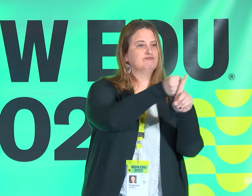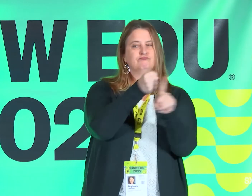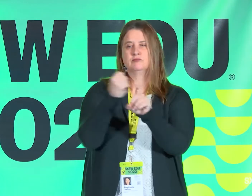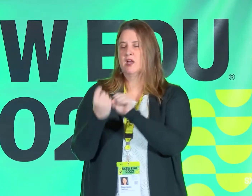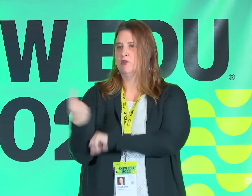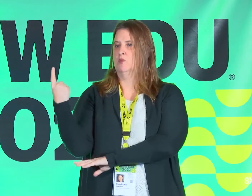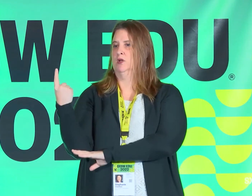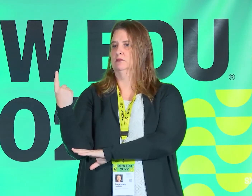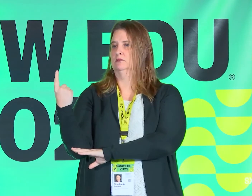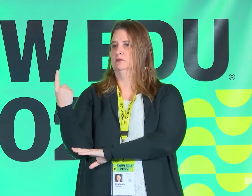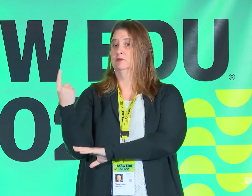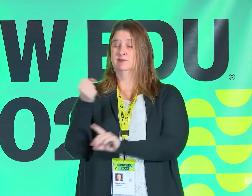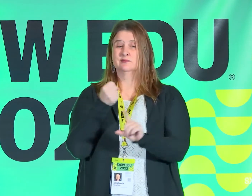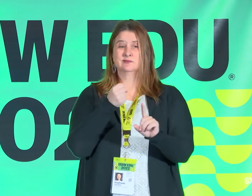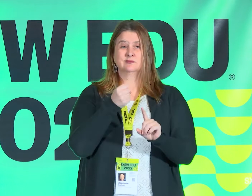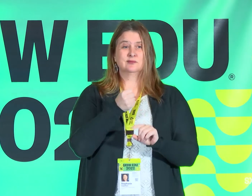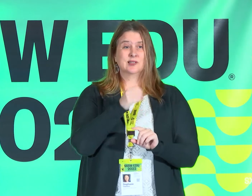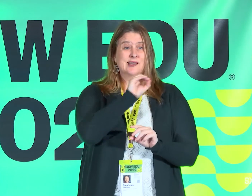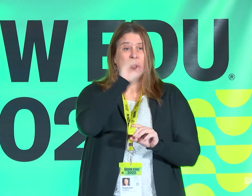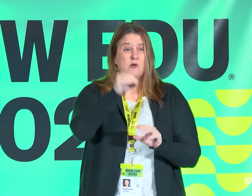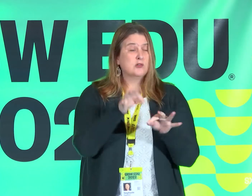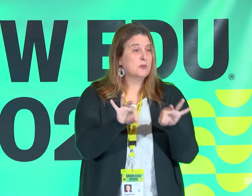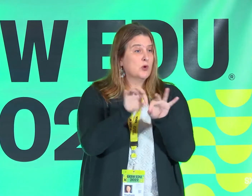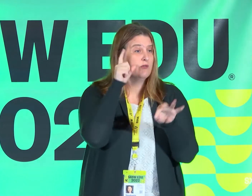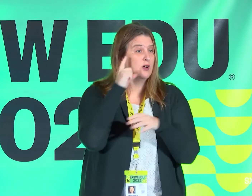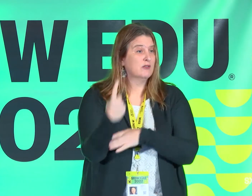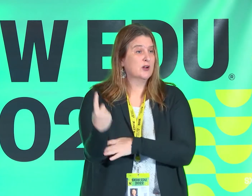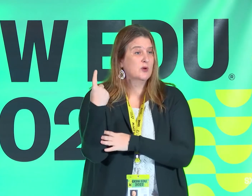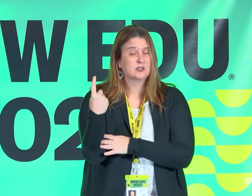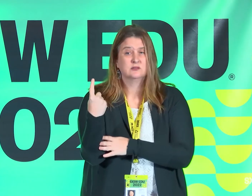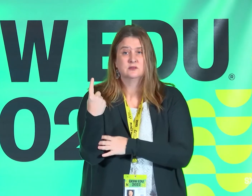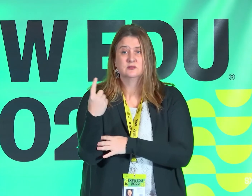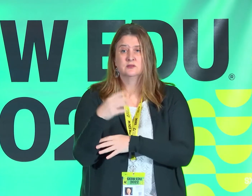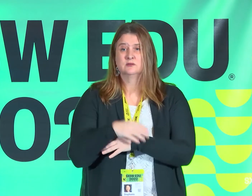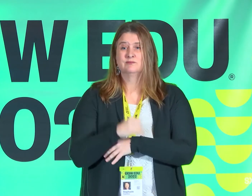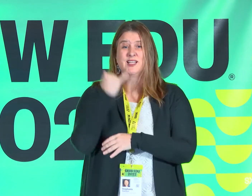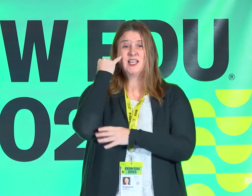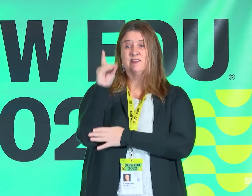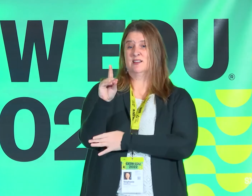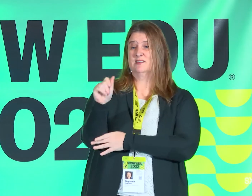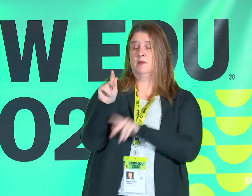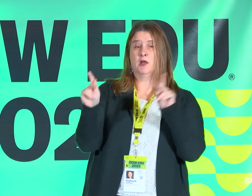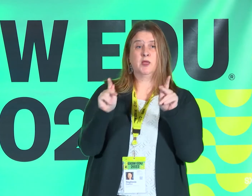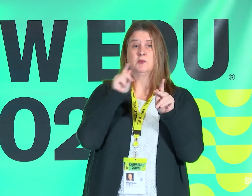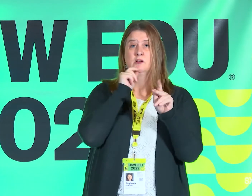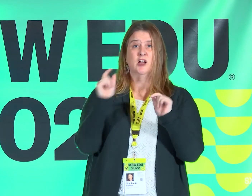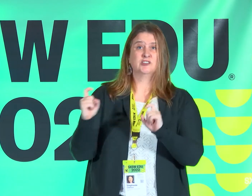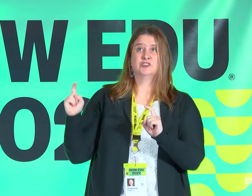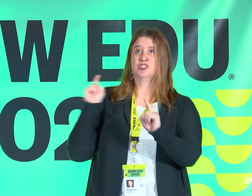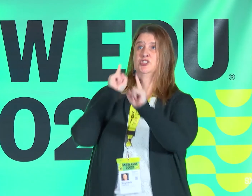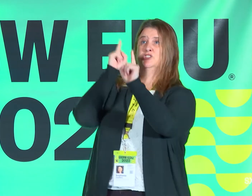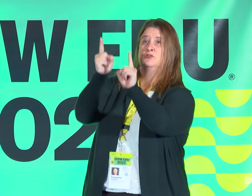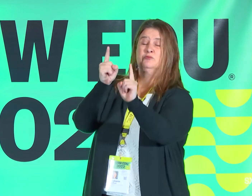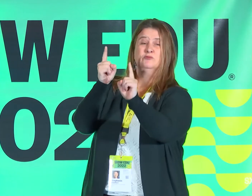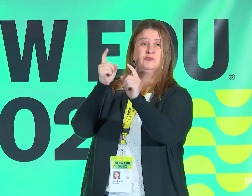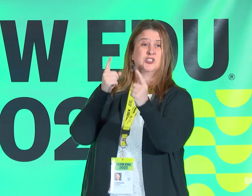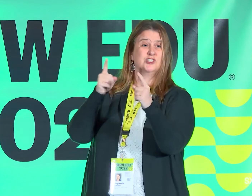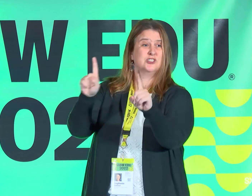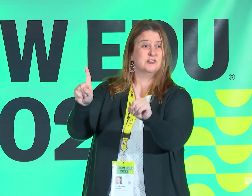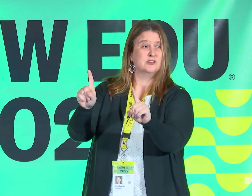involved because this impacts everyone in the setting. The outcomes are so important for each and every one of us. If disabled people are not